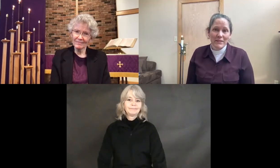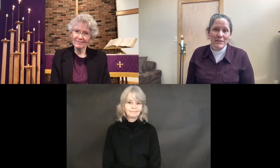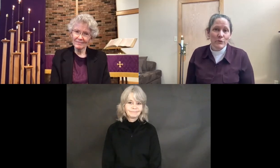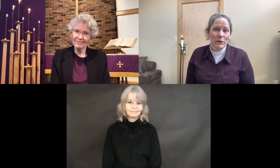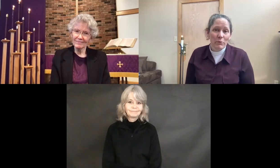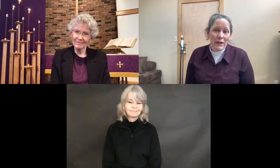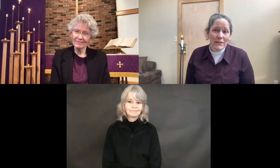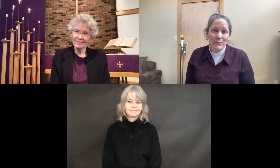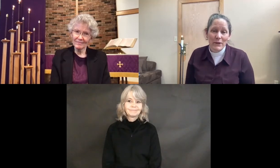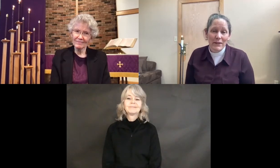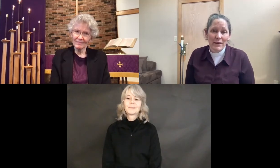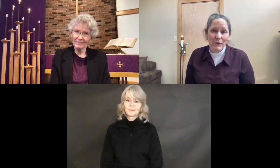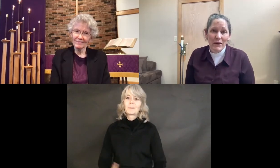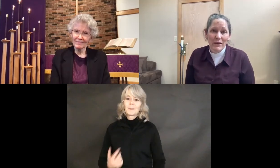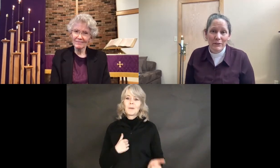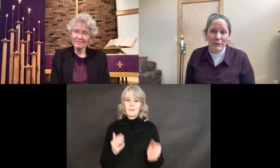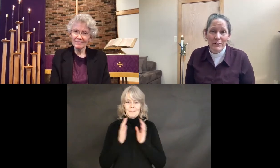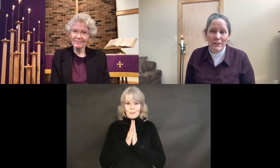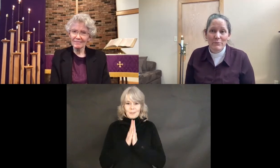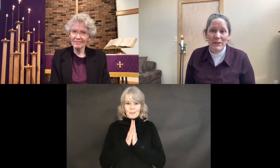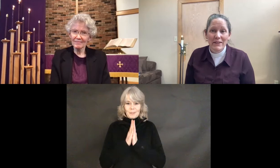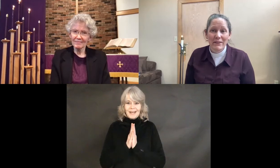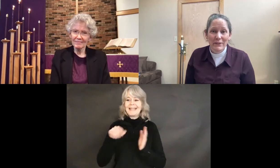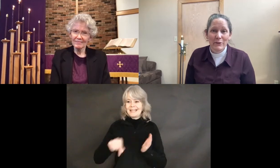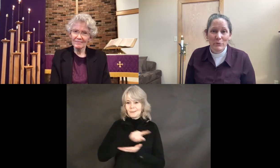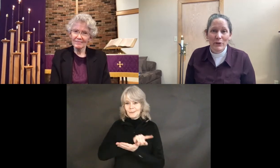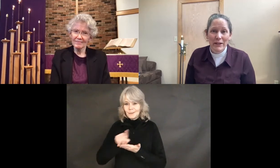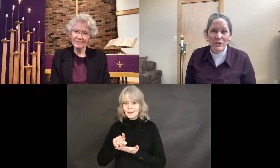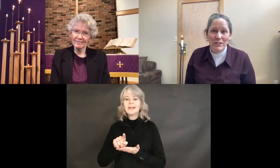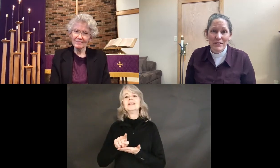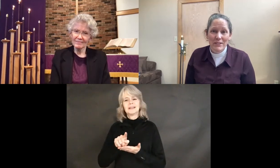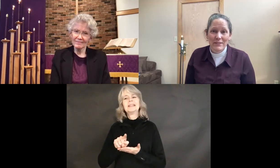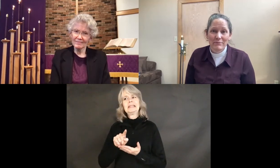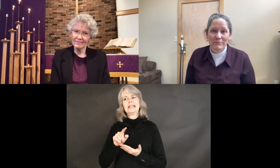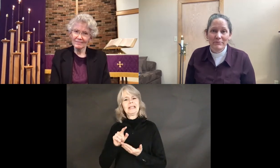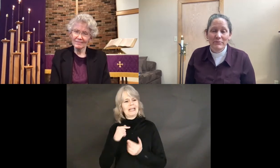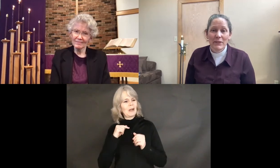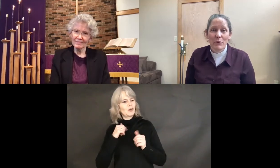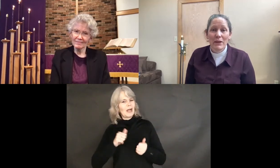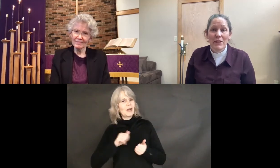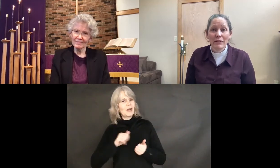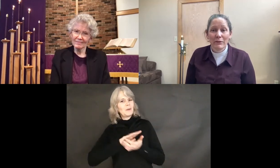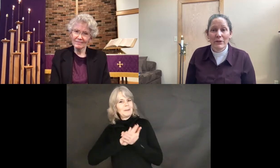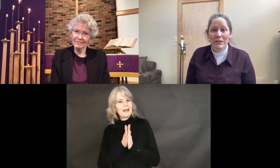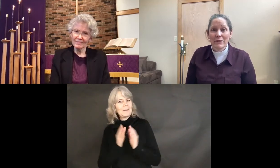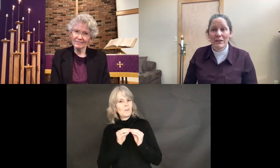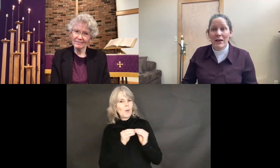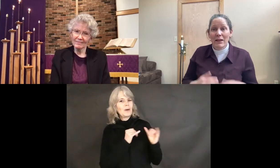And so we pray this week that we can learn to be a little more like Jesus, that we can learn to